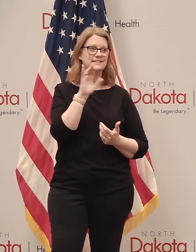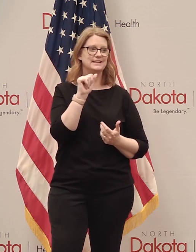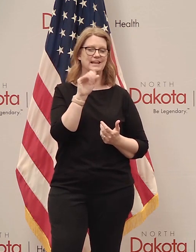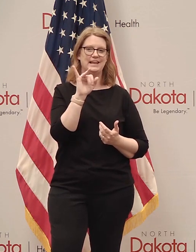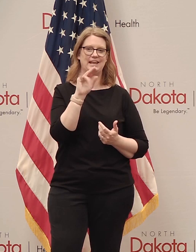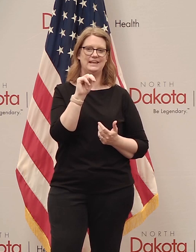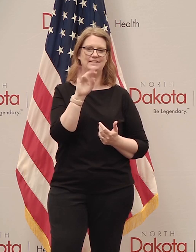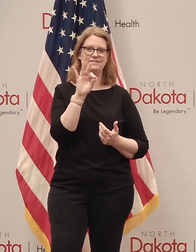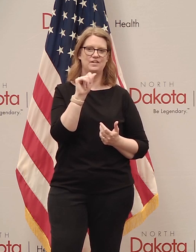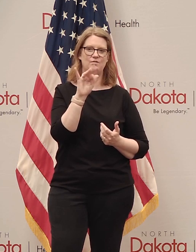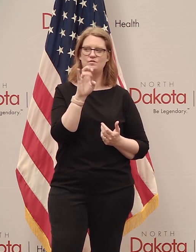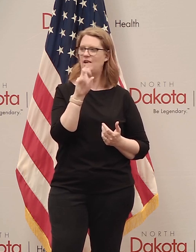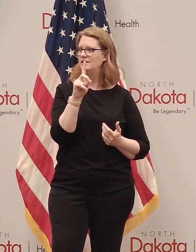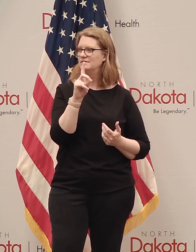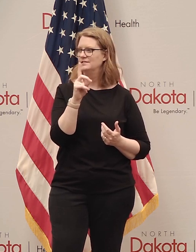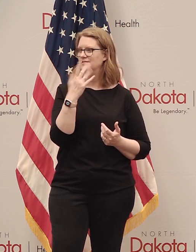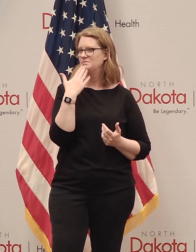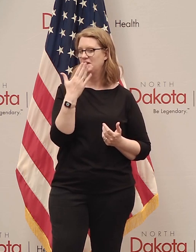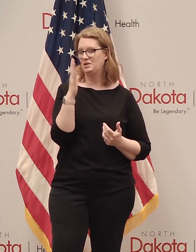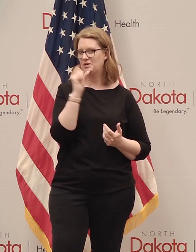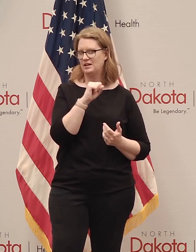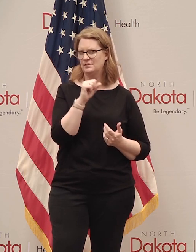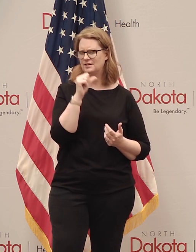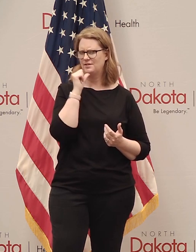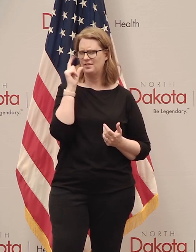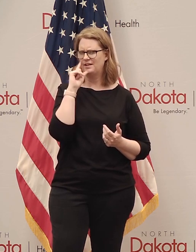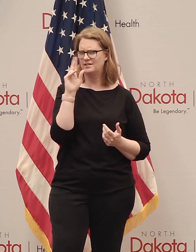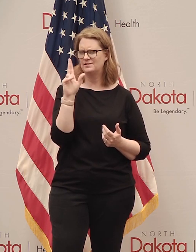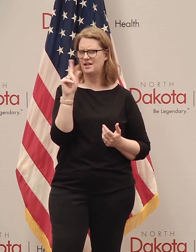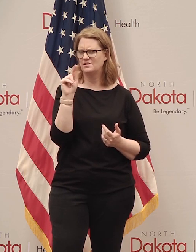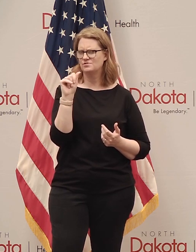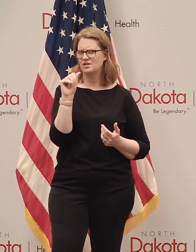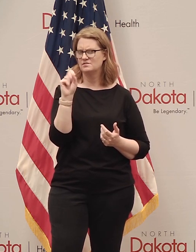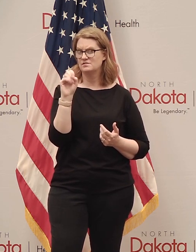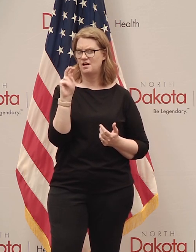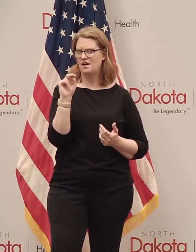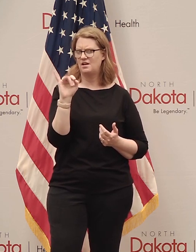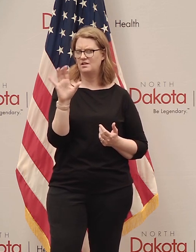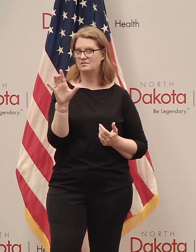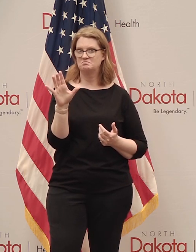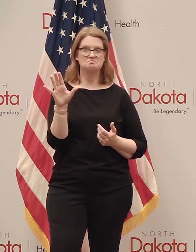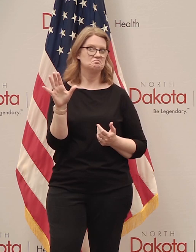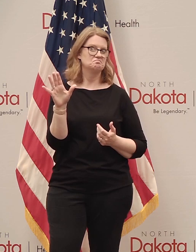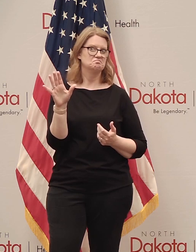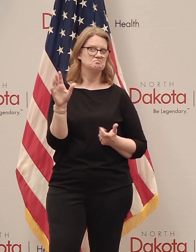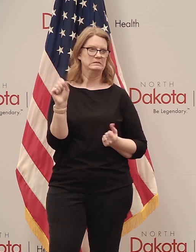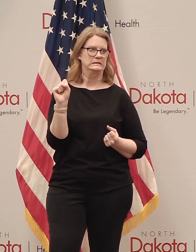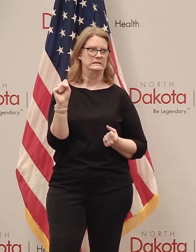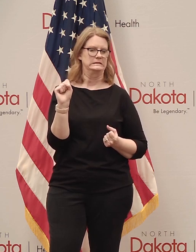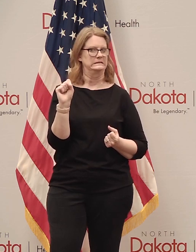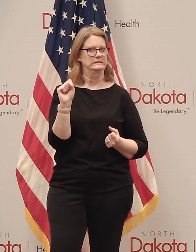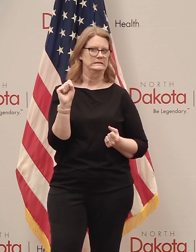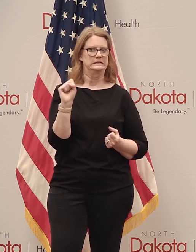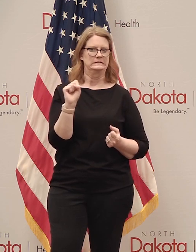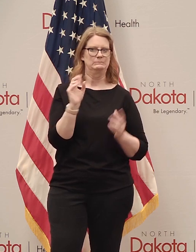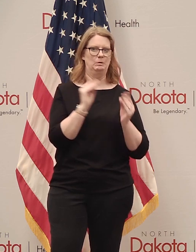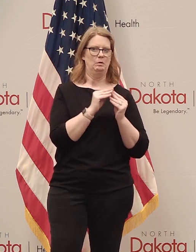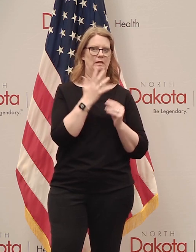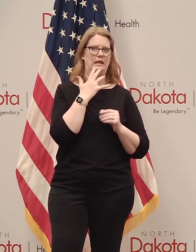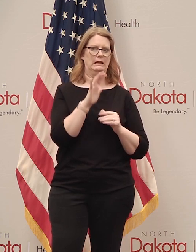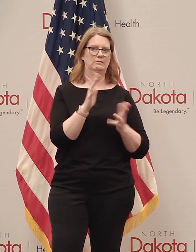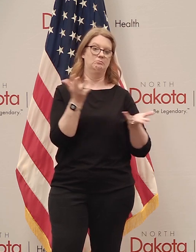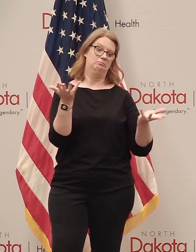seems like a good guess, and I don't think it's ultrasonic. I don't think it's that. I think infrared would be more on the heat thing, but